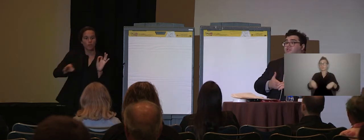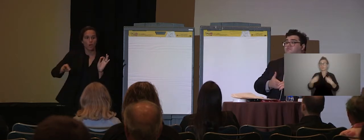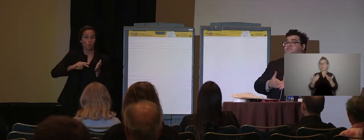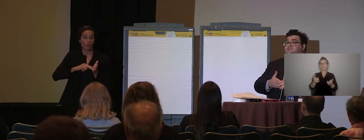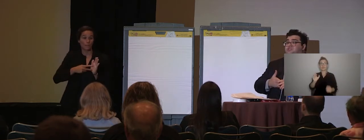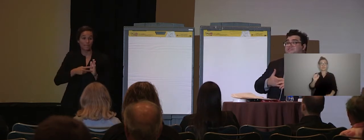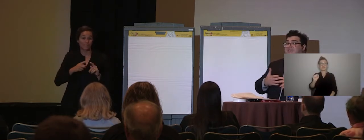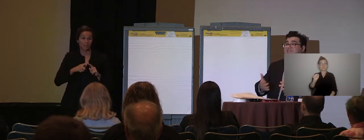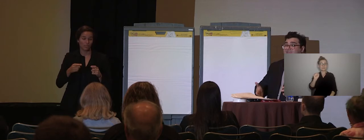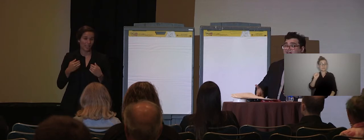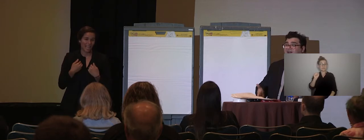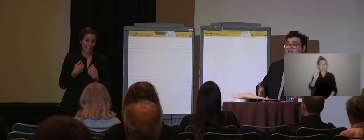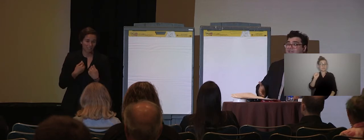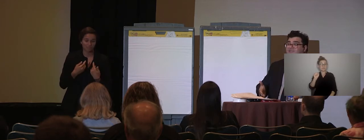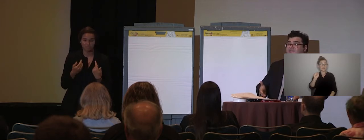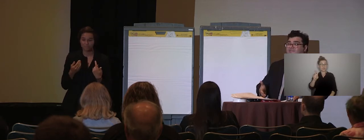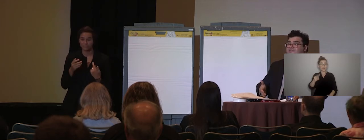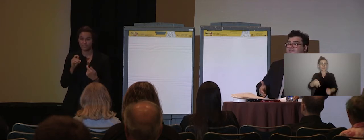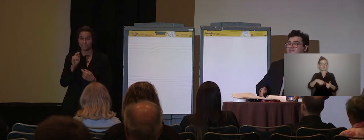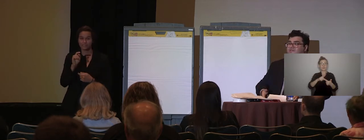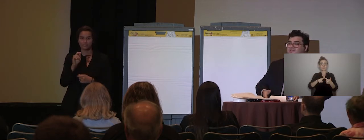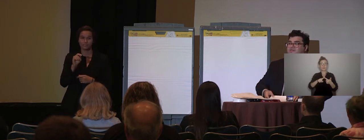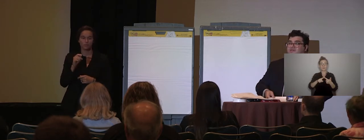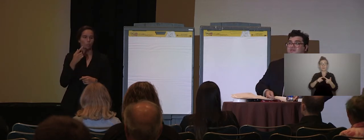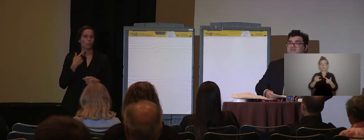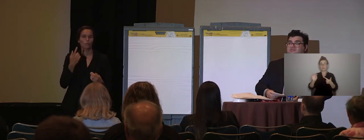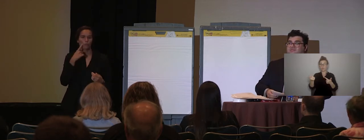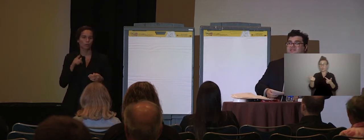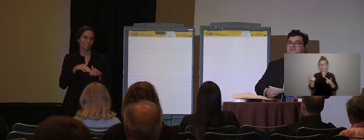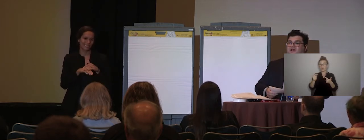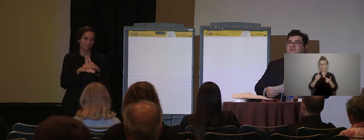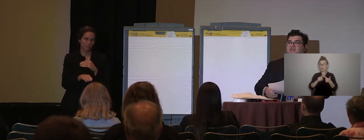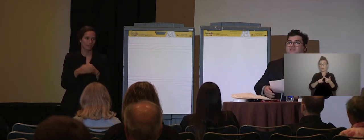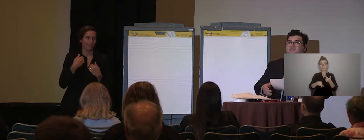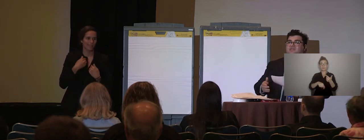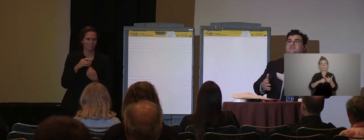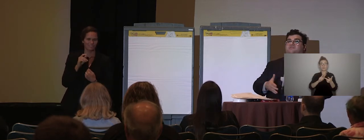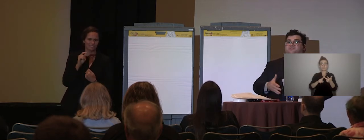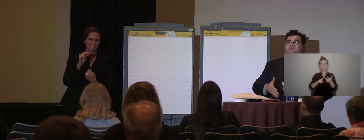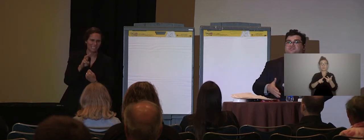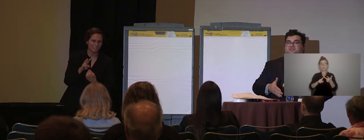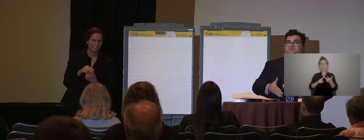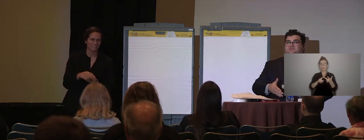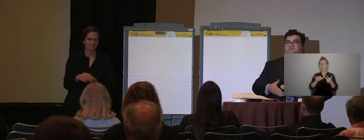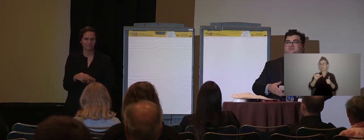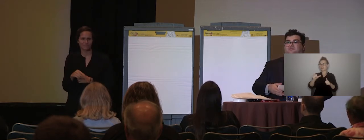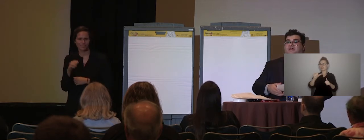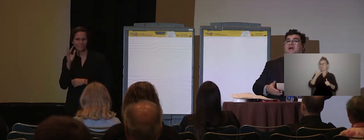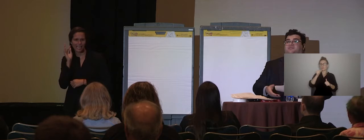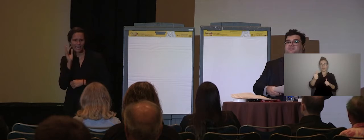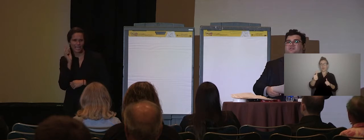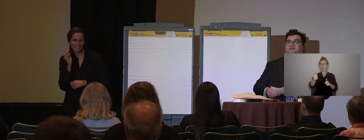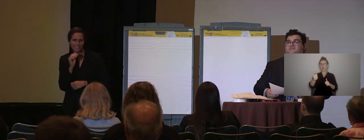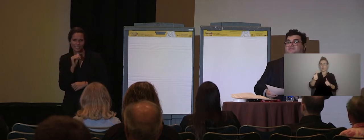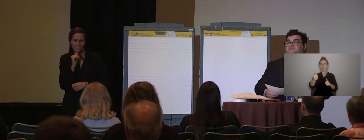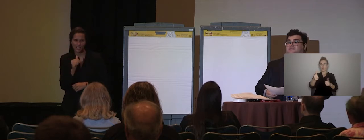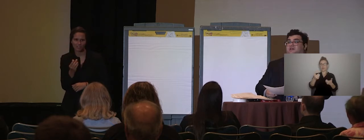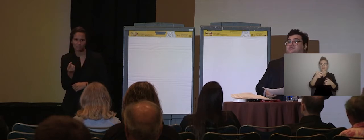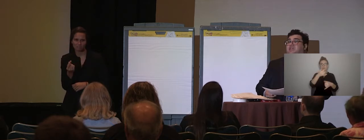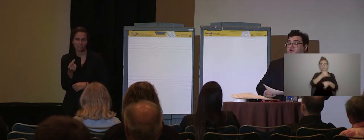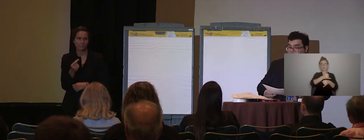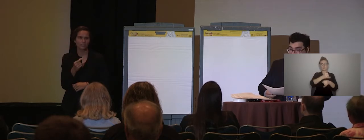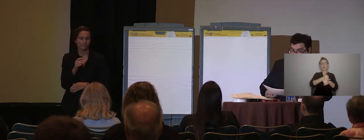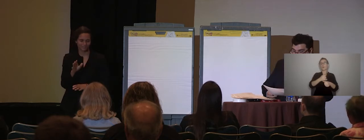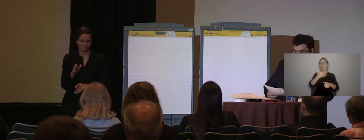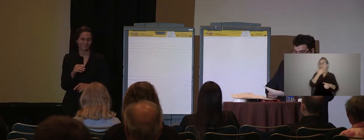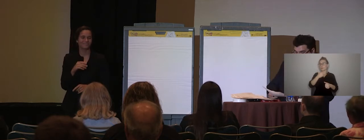circuit television, canines. That's not a institution that I think of, that's a